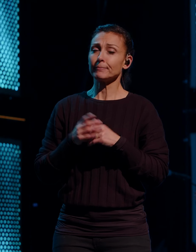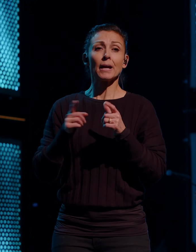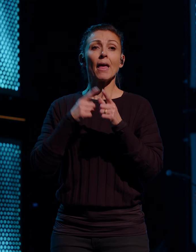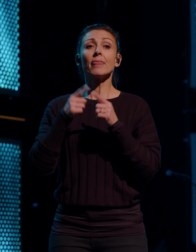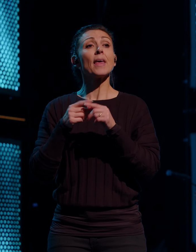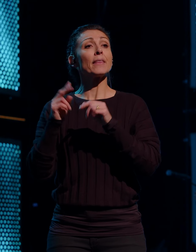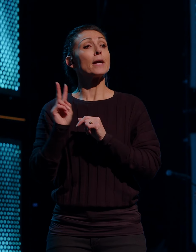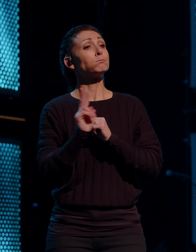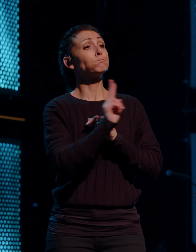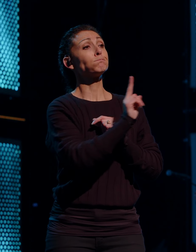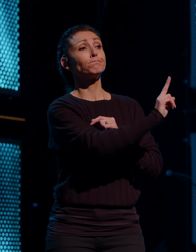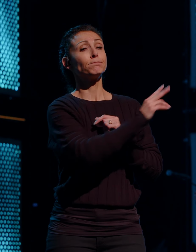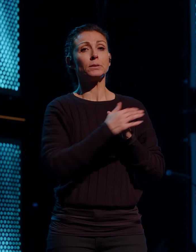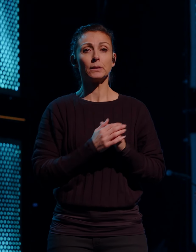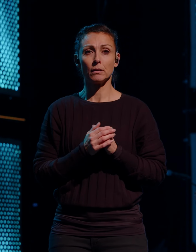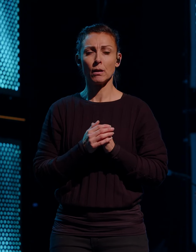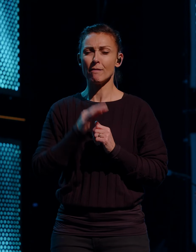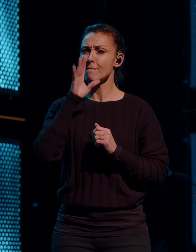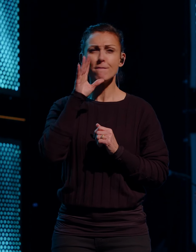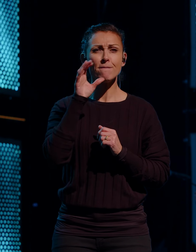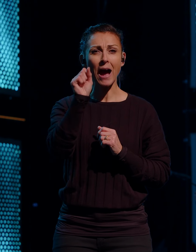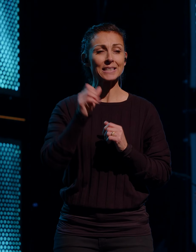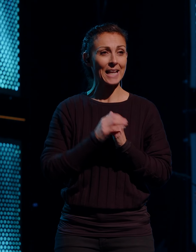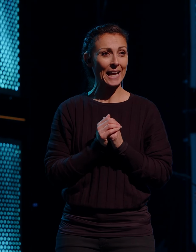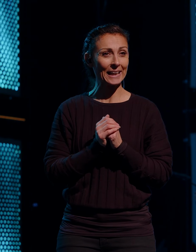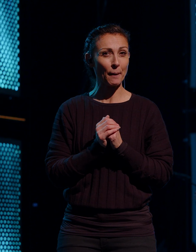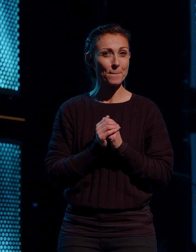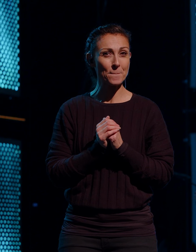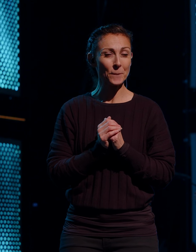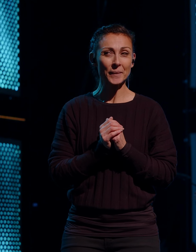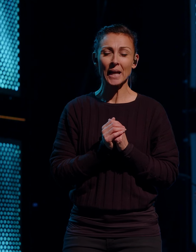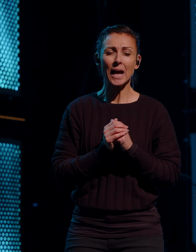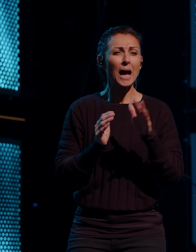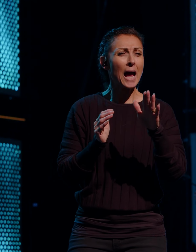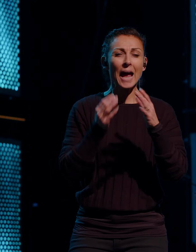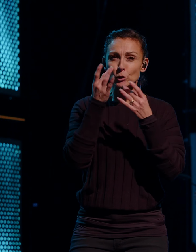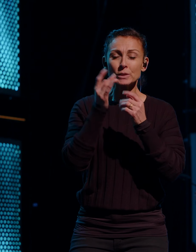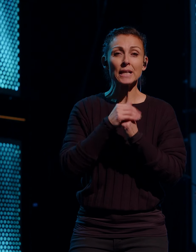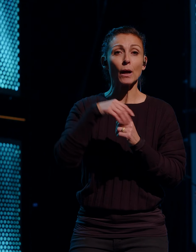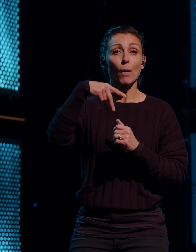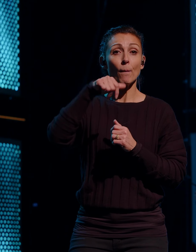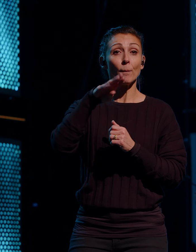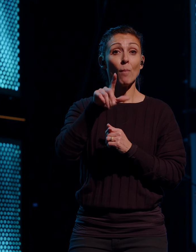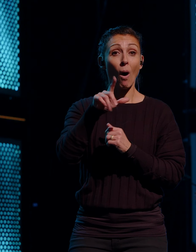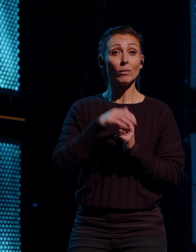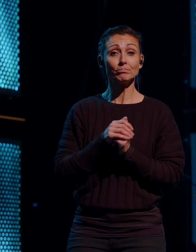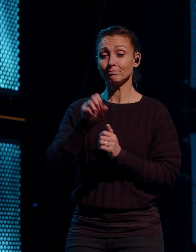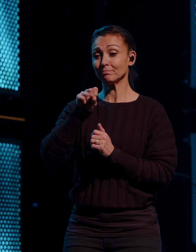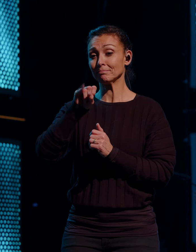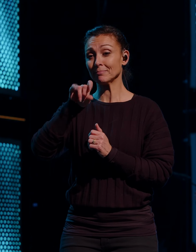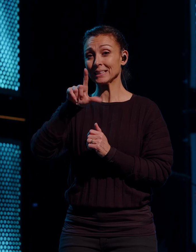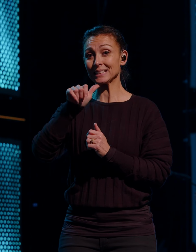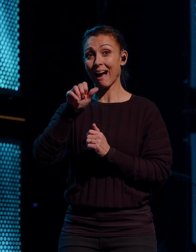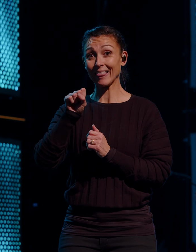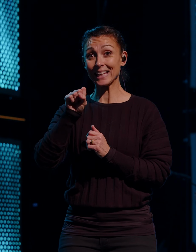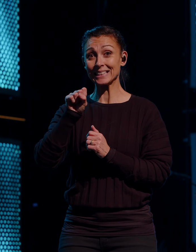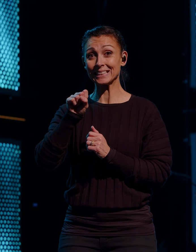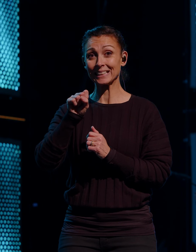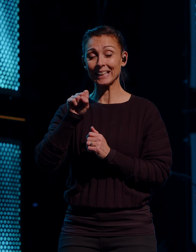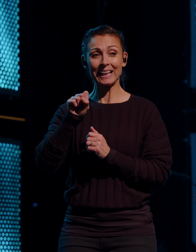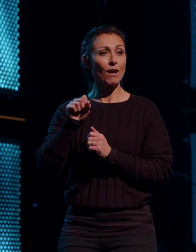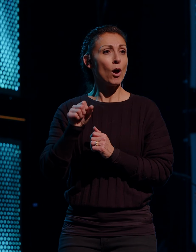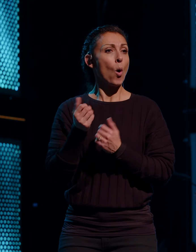till all of this was done to say, oh, by the way, we're Roman citizens. It's funny how people care about